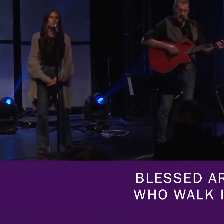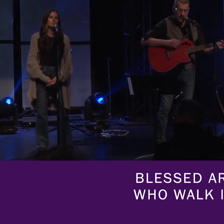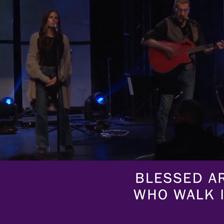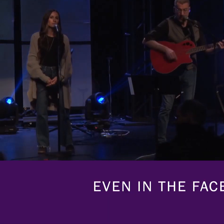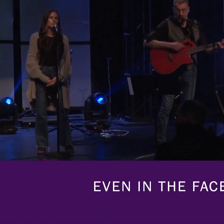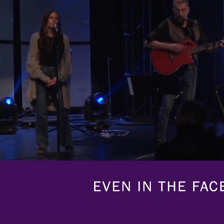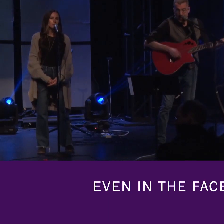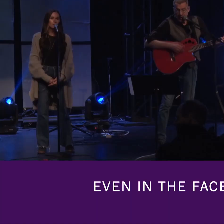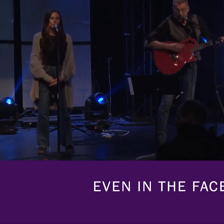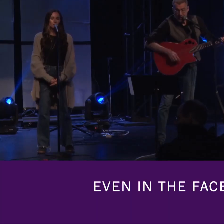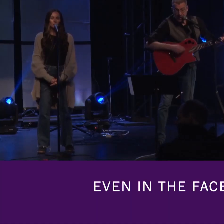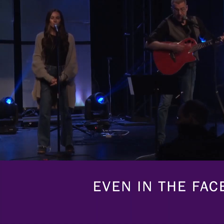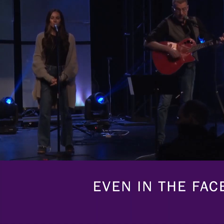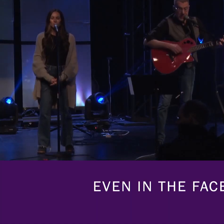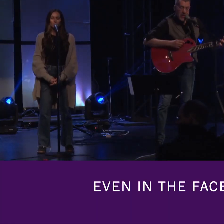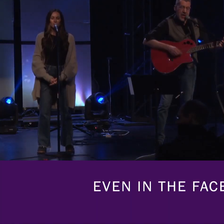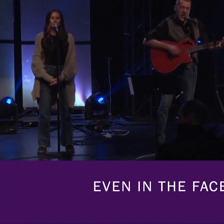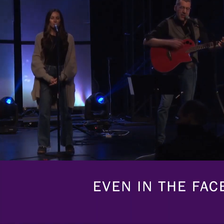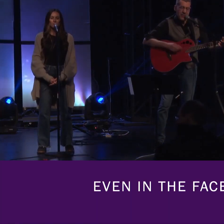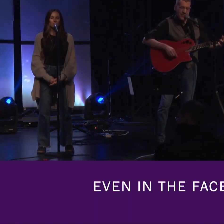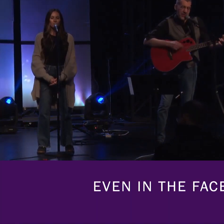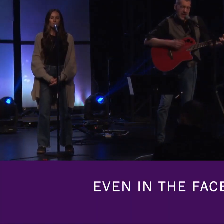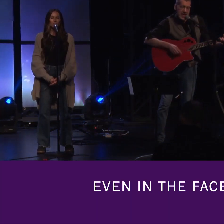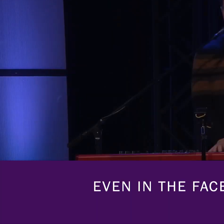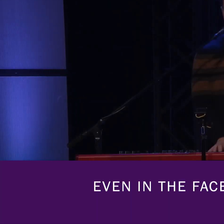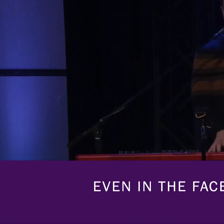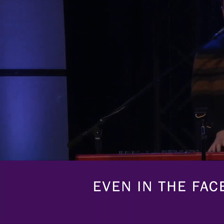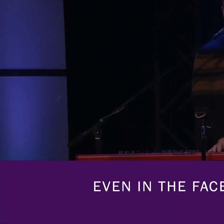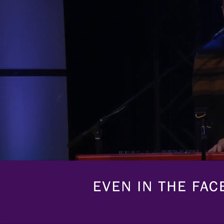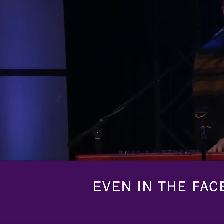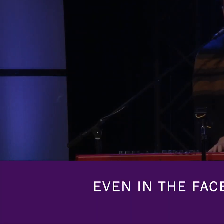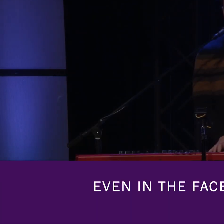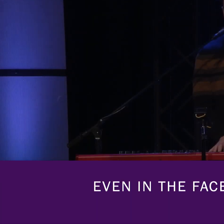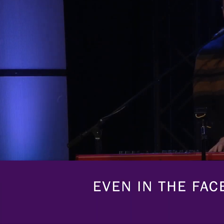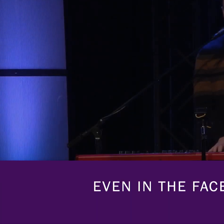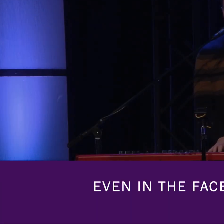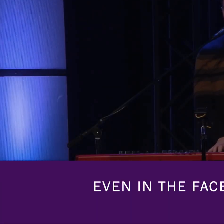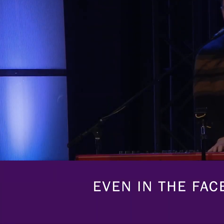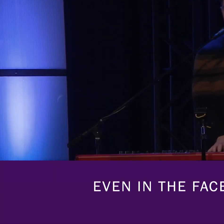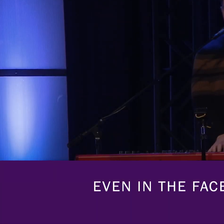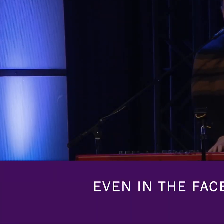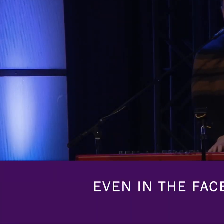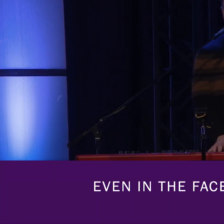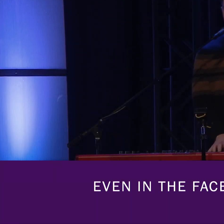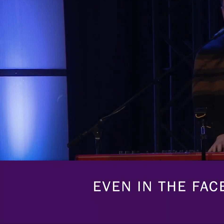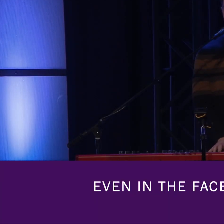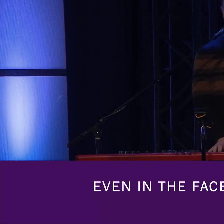kindness, even in the face of great